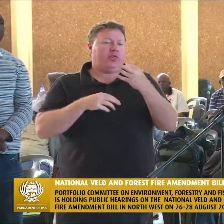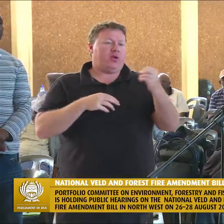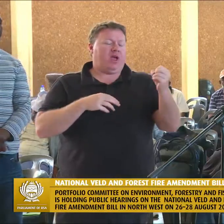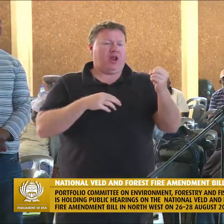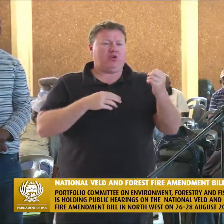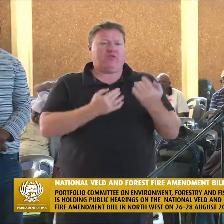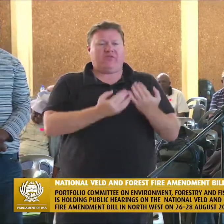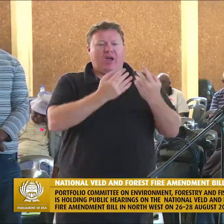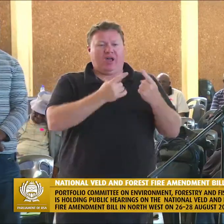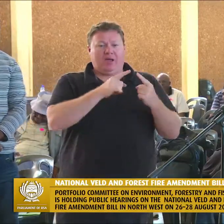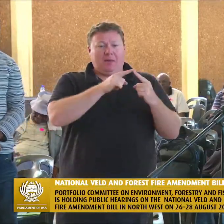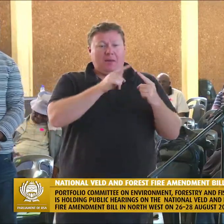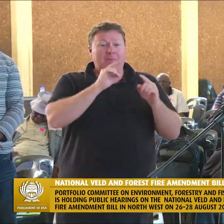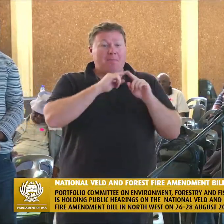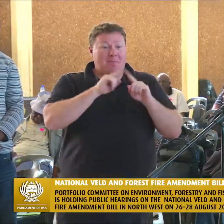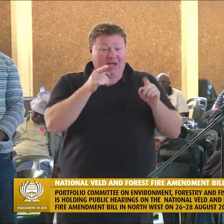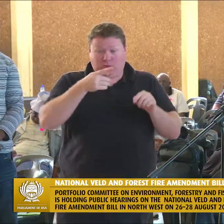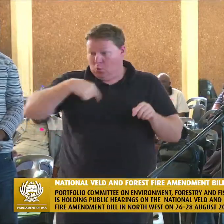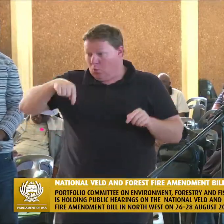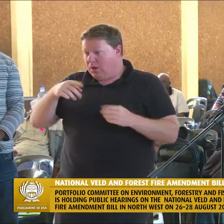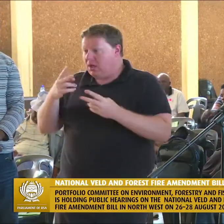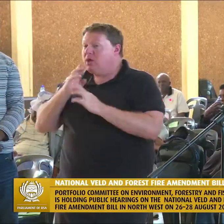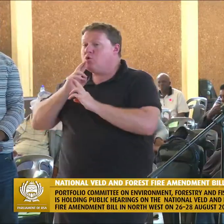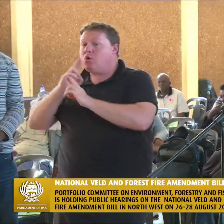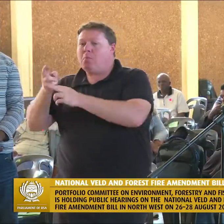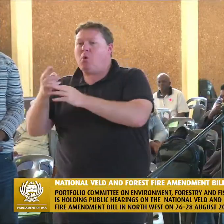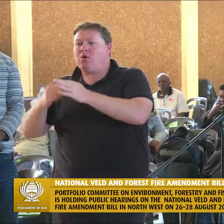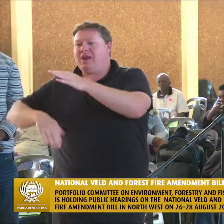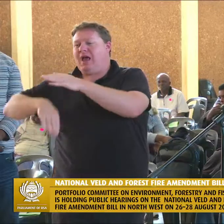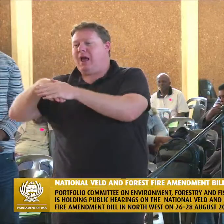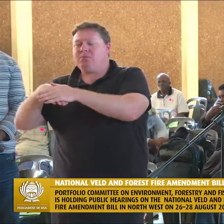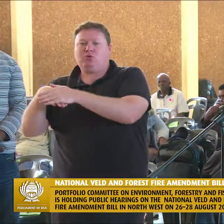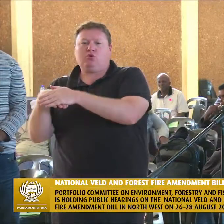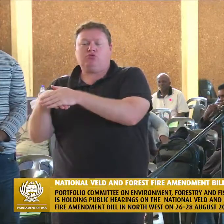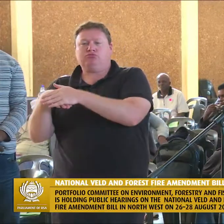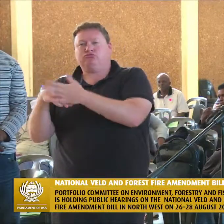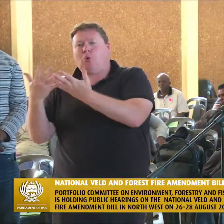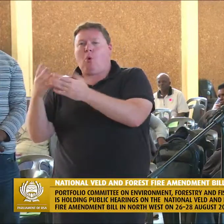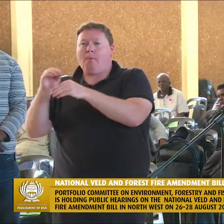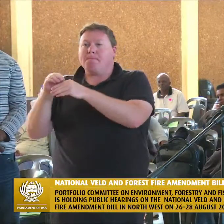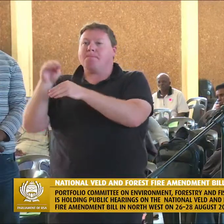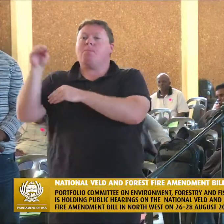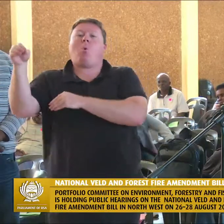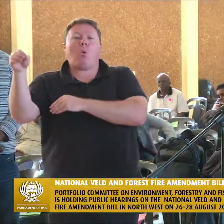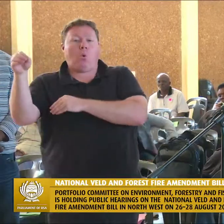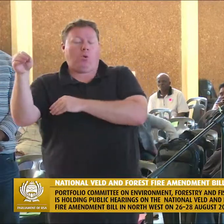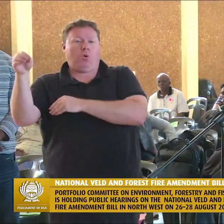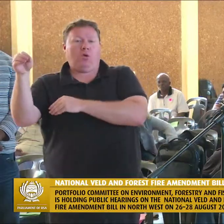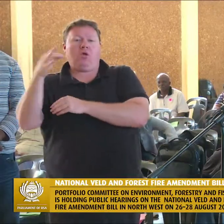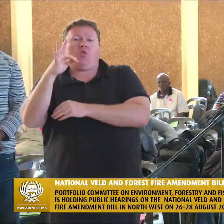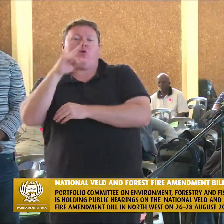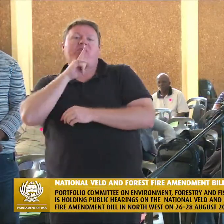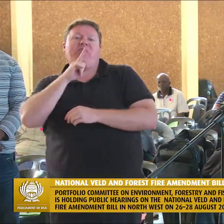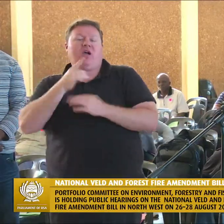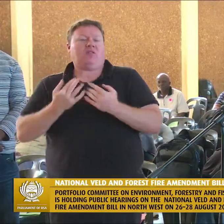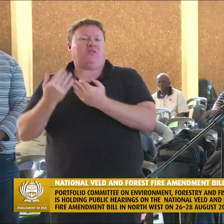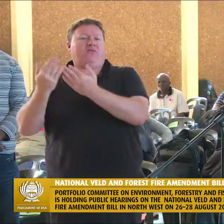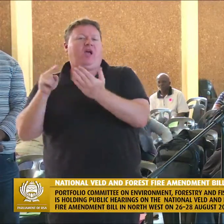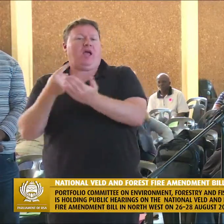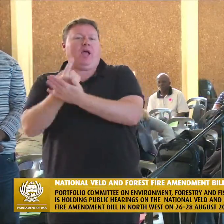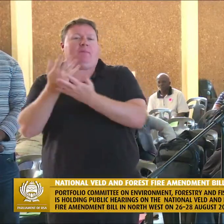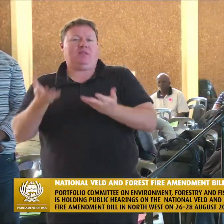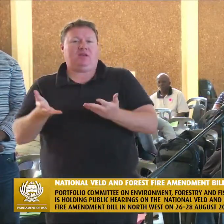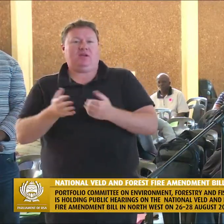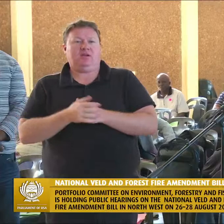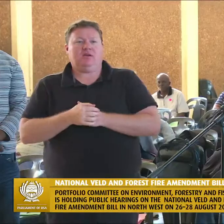the fire season and yet we on the ground reported up to or plus or in excess of more than three thousand so if you are